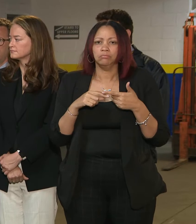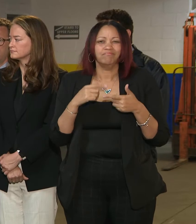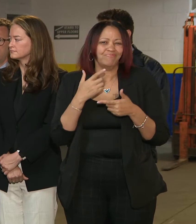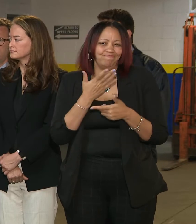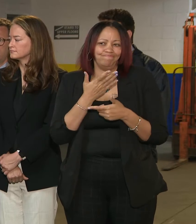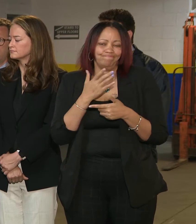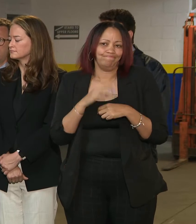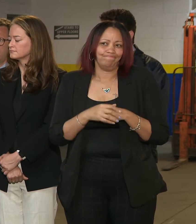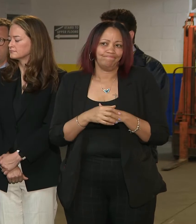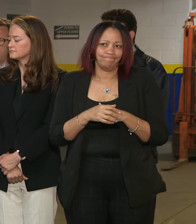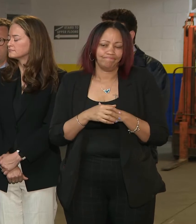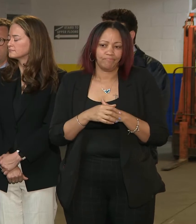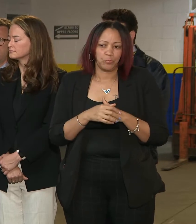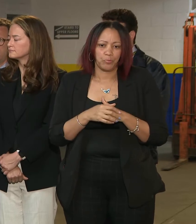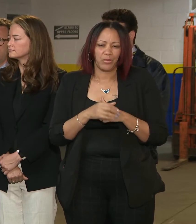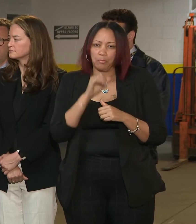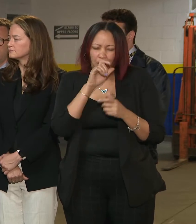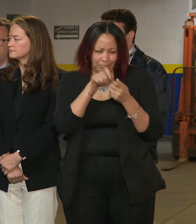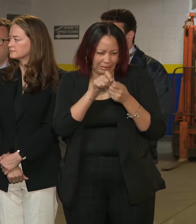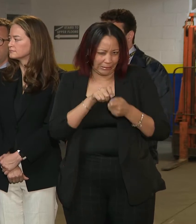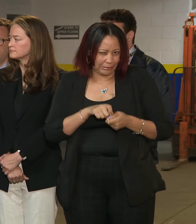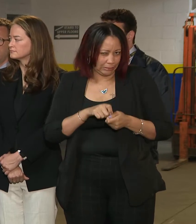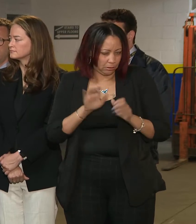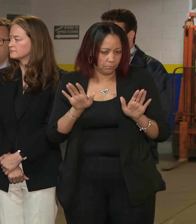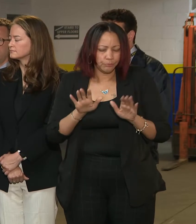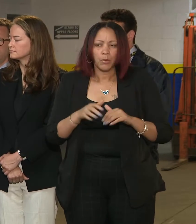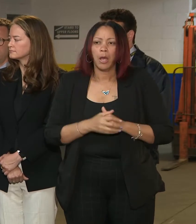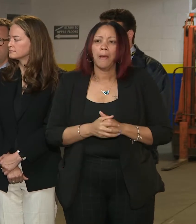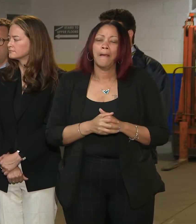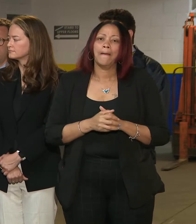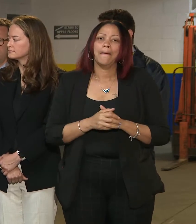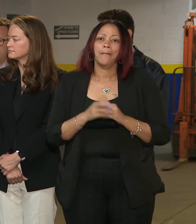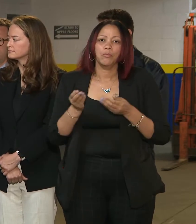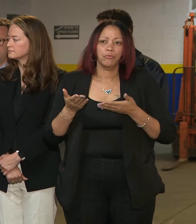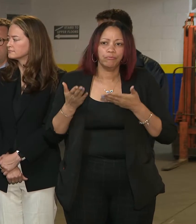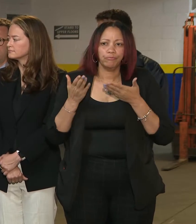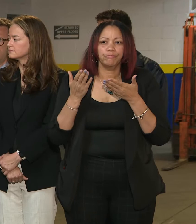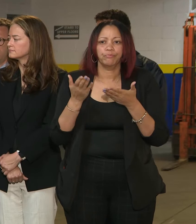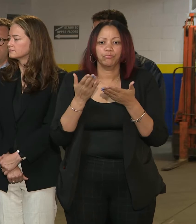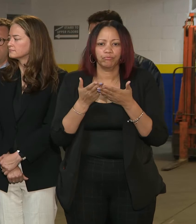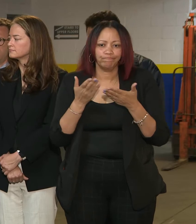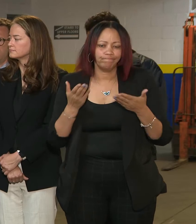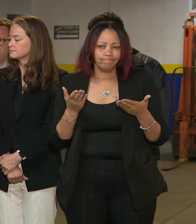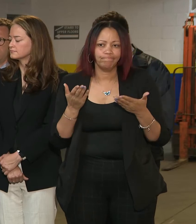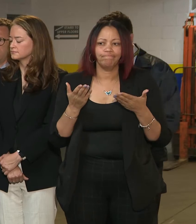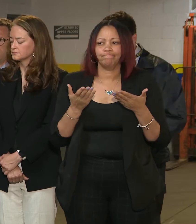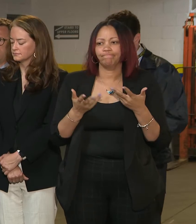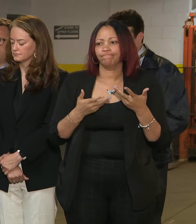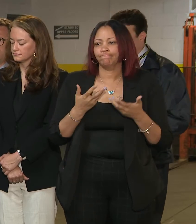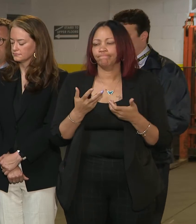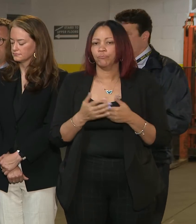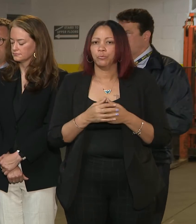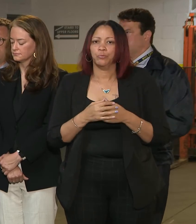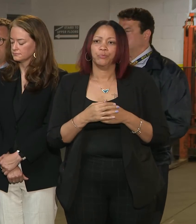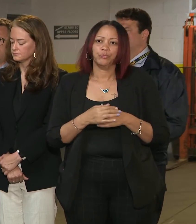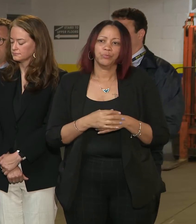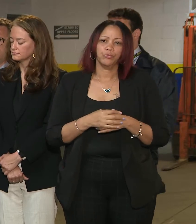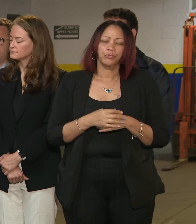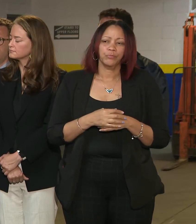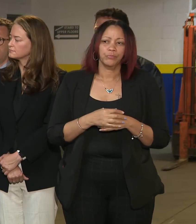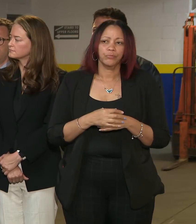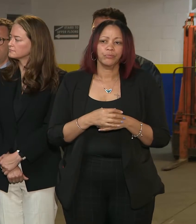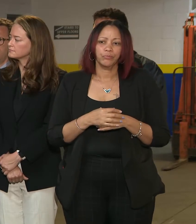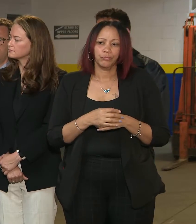I would not even go into details, for providing things, goods that